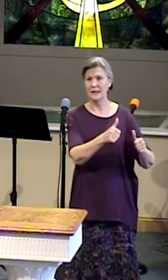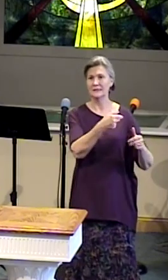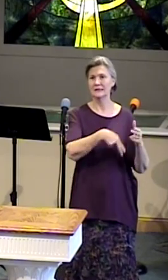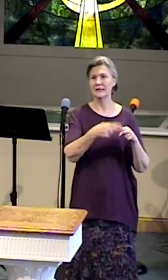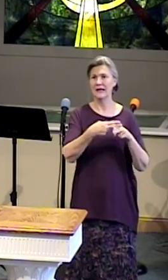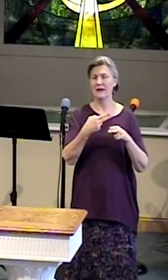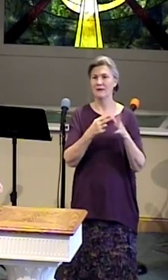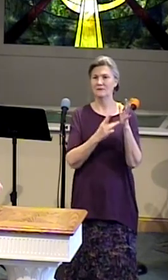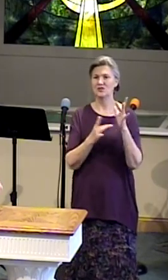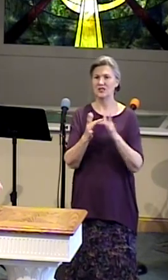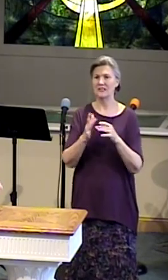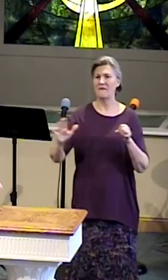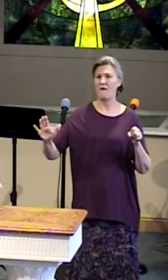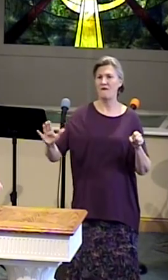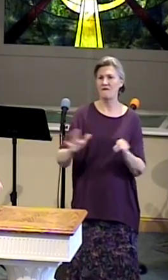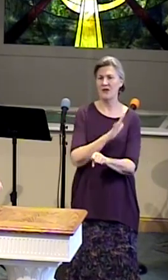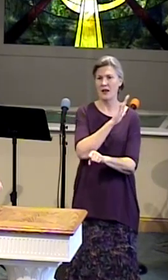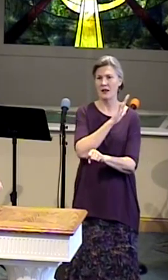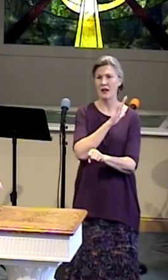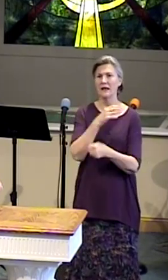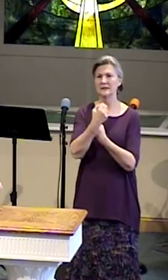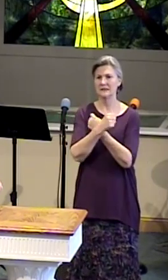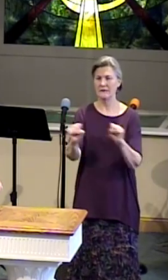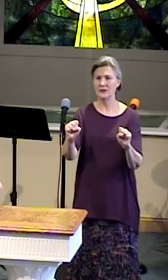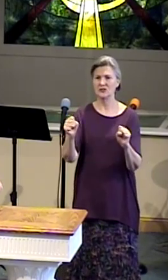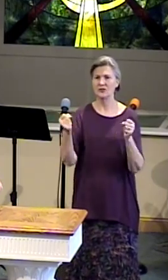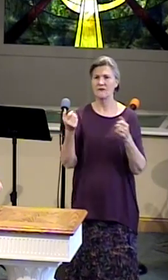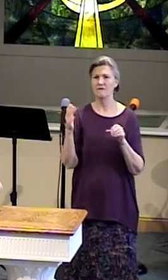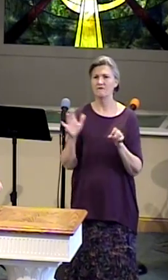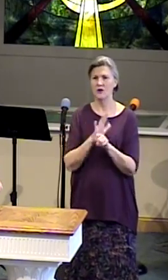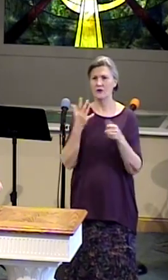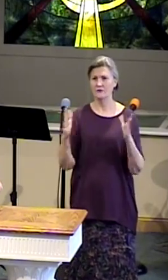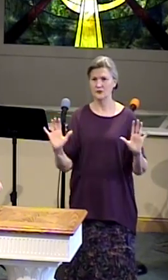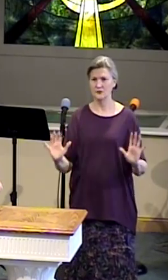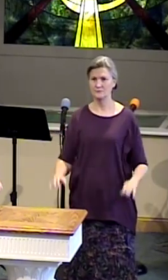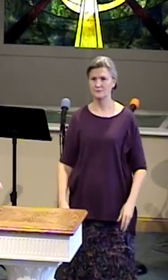and fulfill the tabernacle type and foreshadow? Amen.